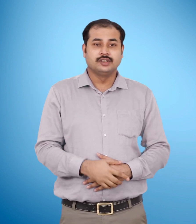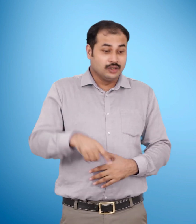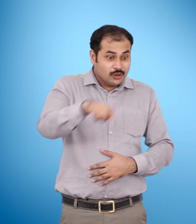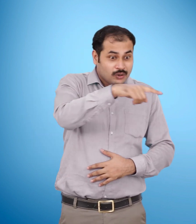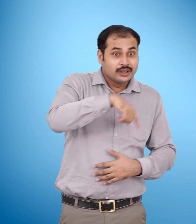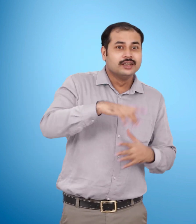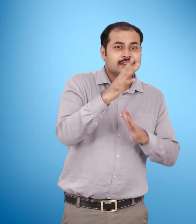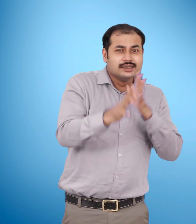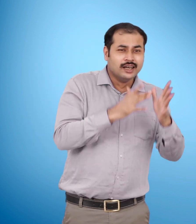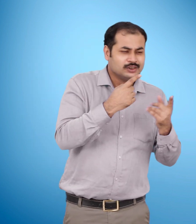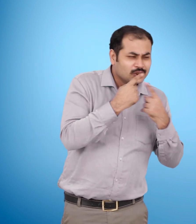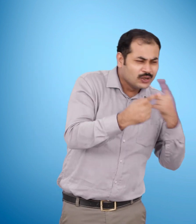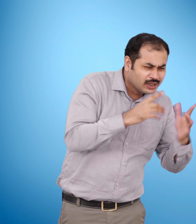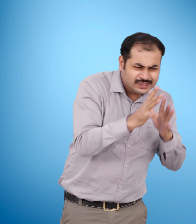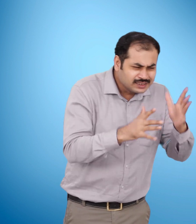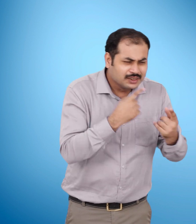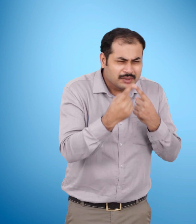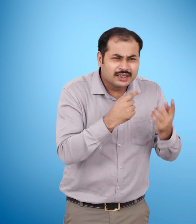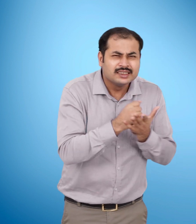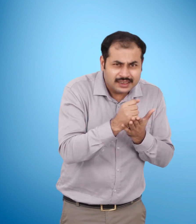Have you tried talking to them?